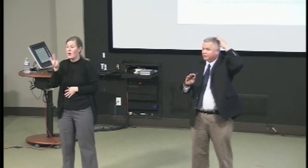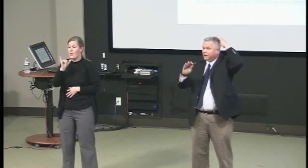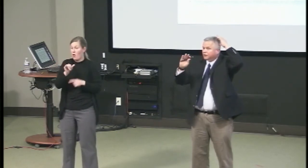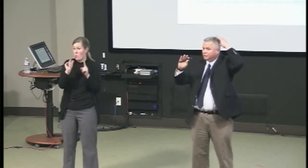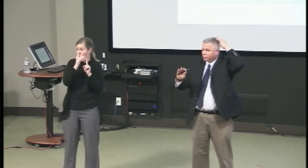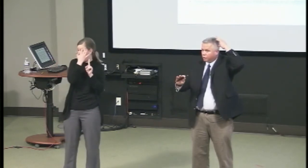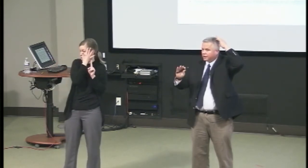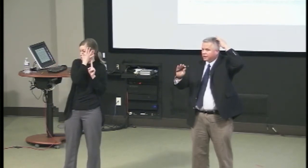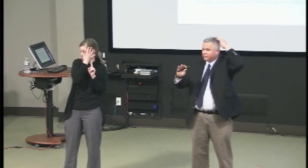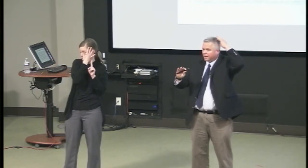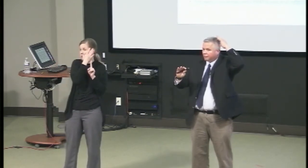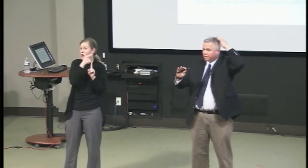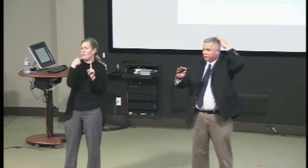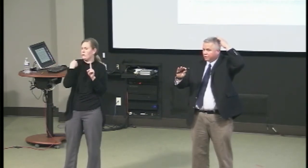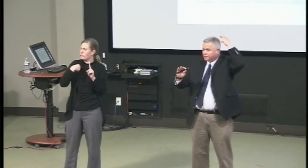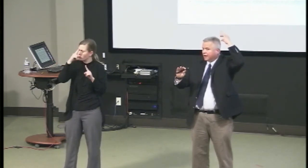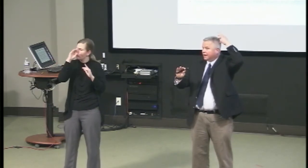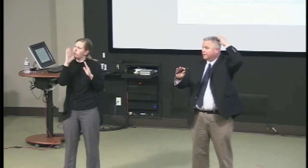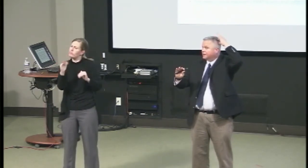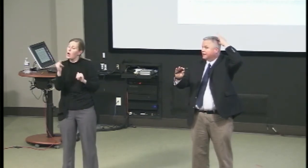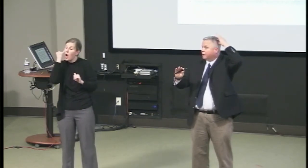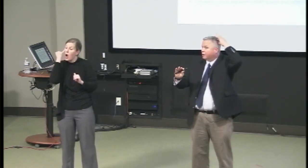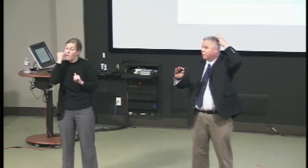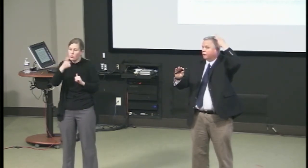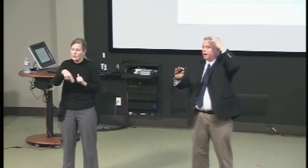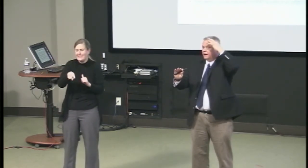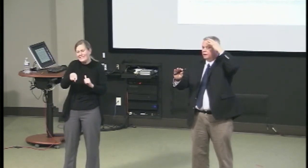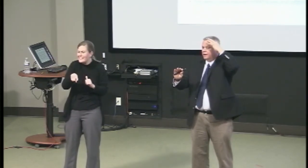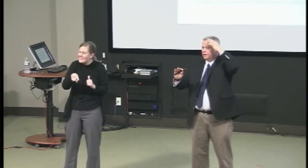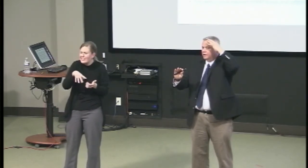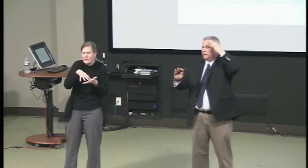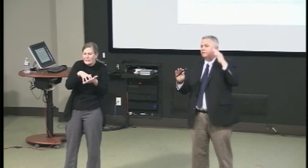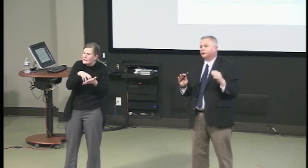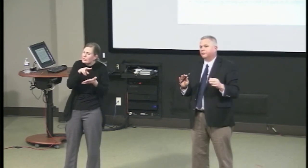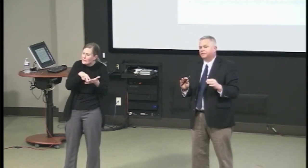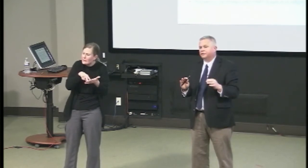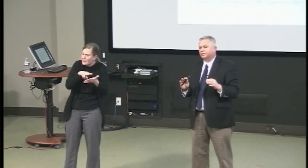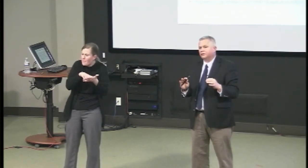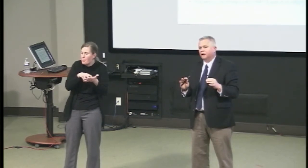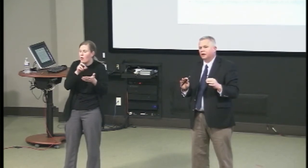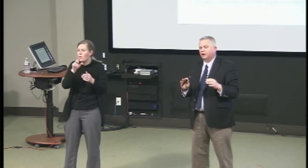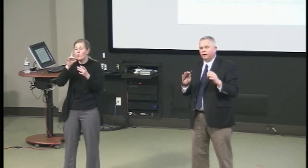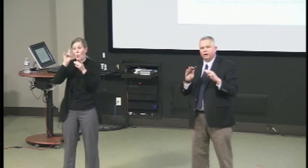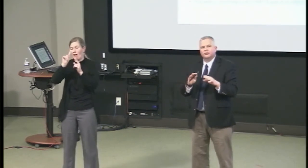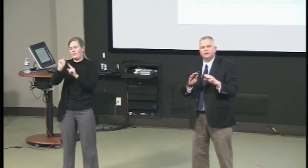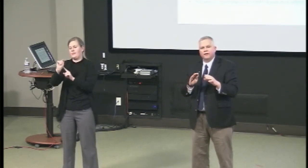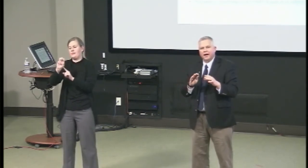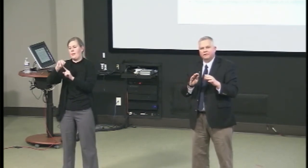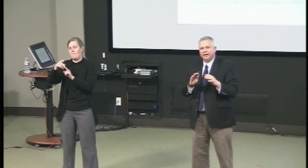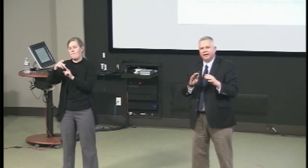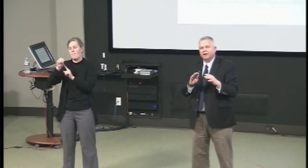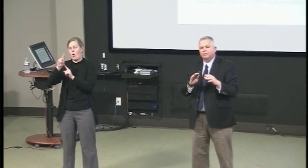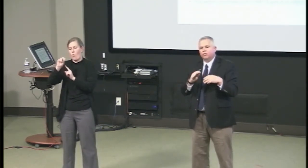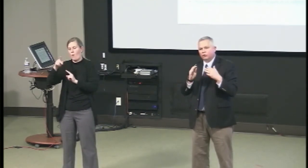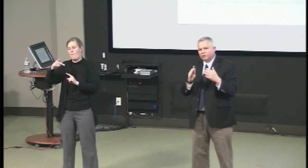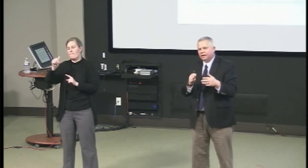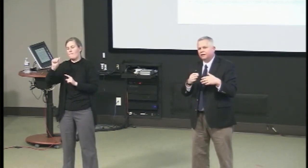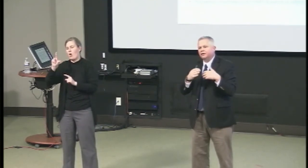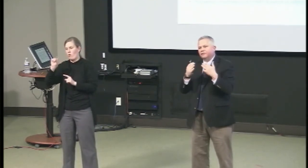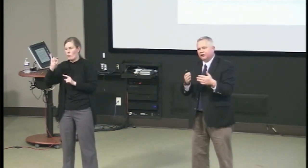low activation for poorly developing learners in the temporal parietal and the inferior frontal, we also find